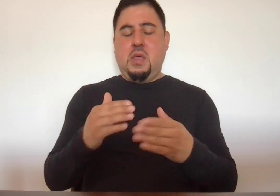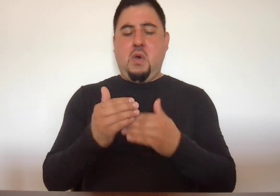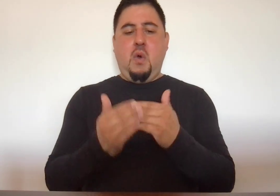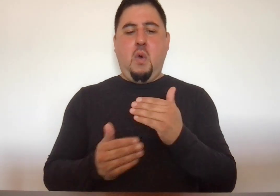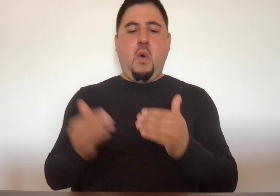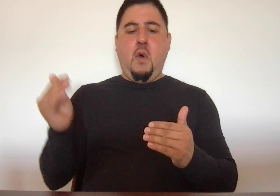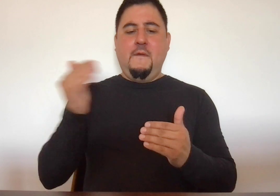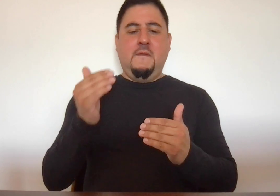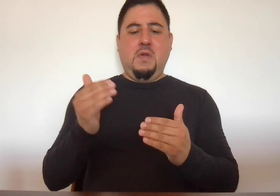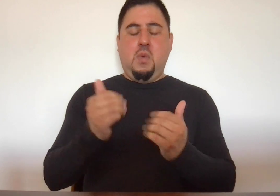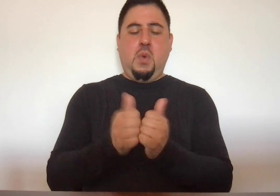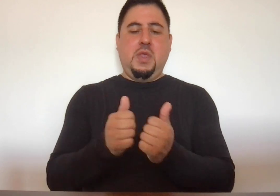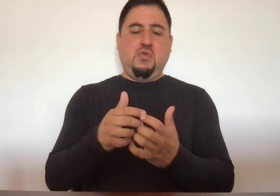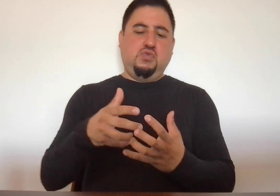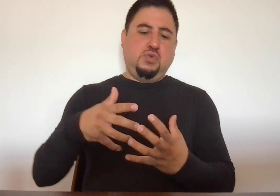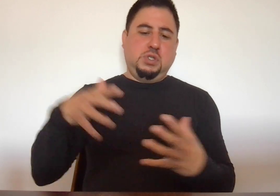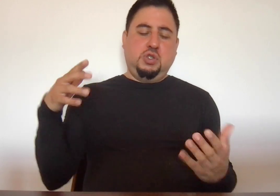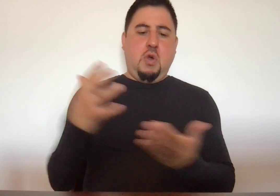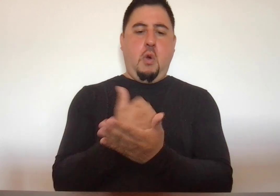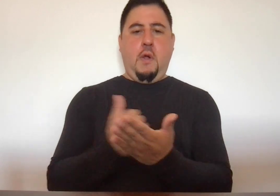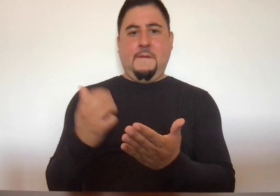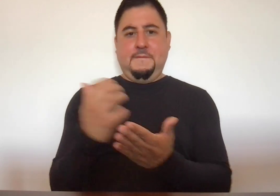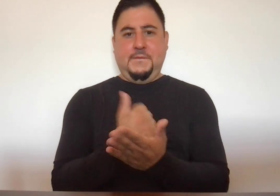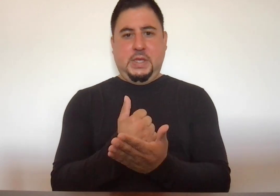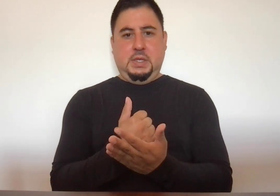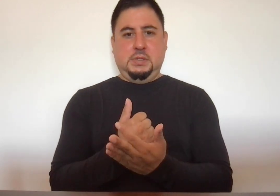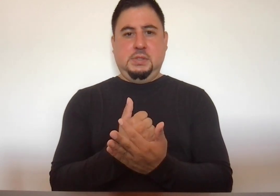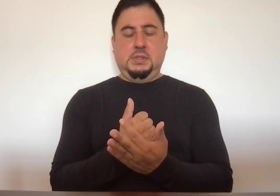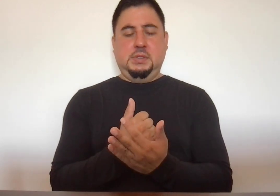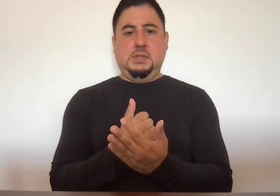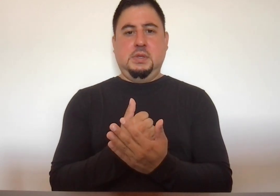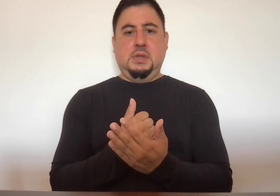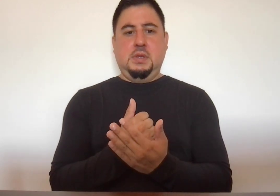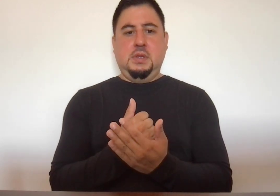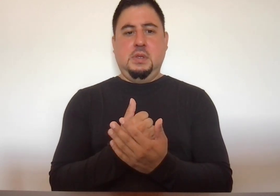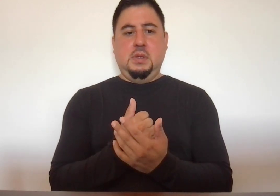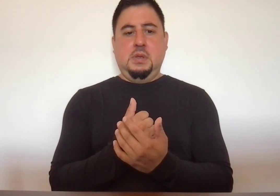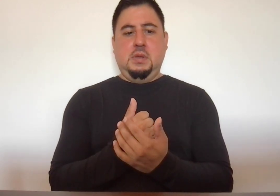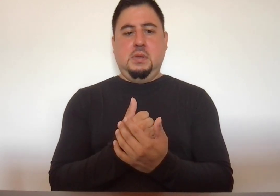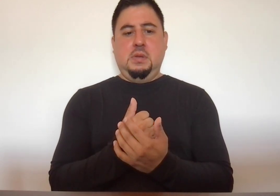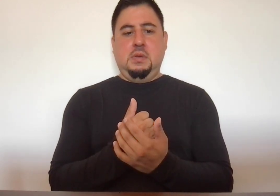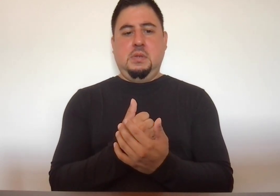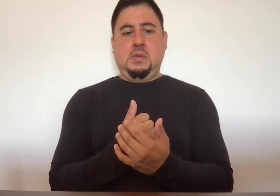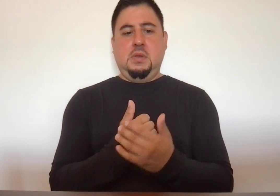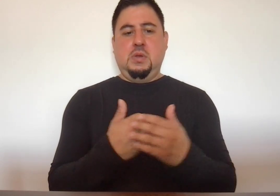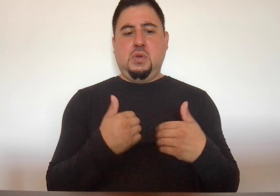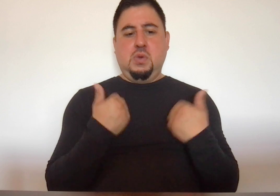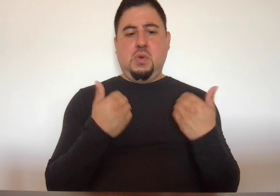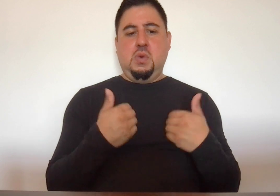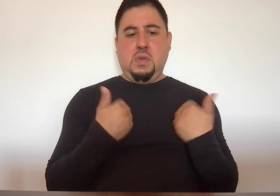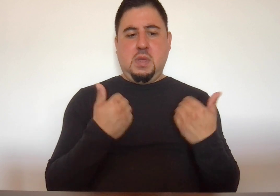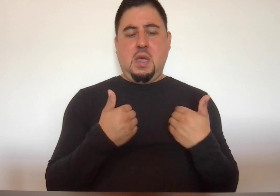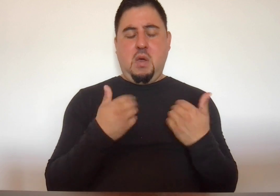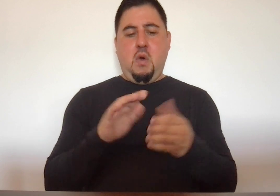rich harvest. The untitled meadows overflow with